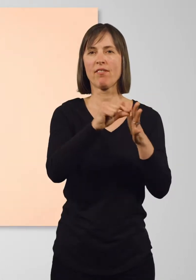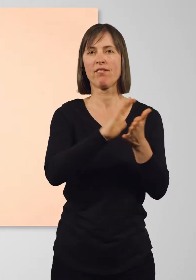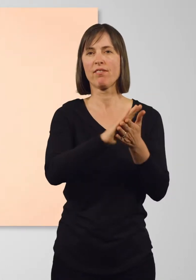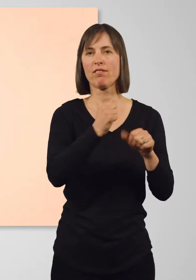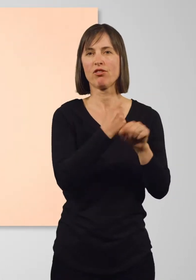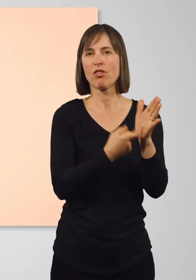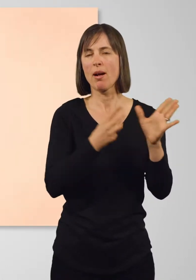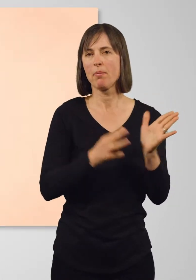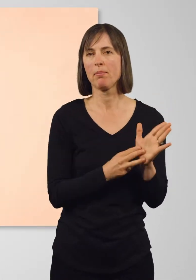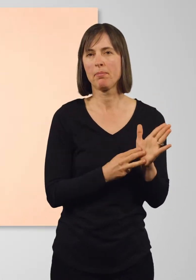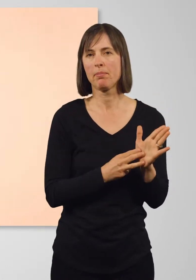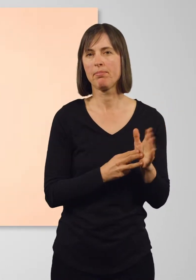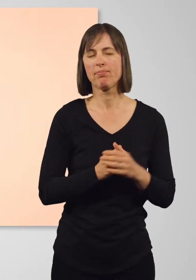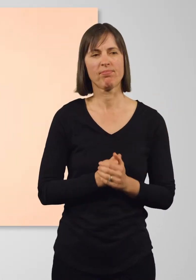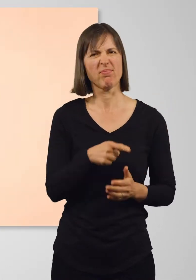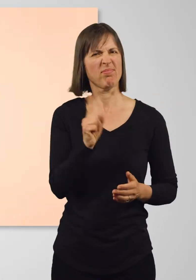Diaphragms.